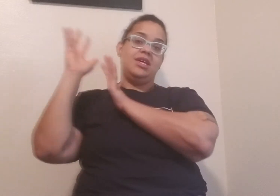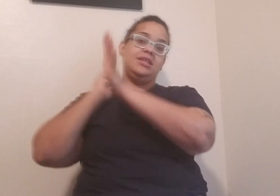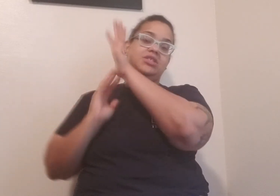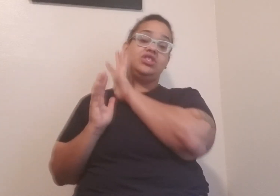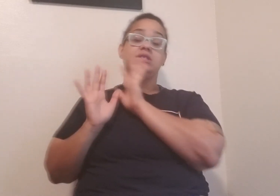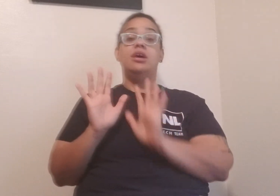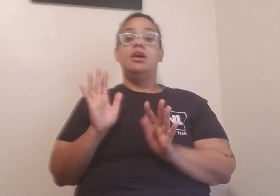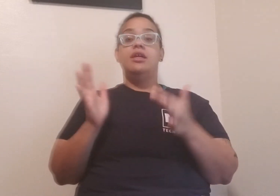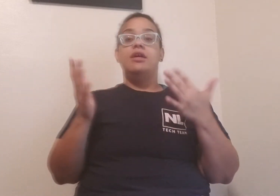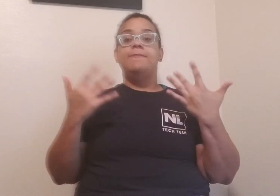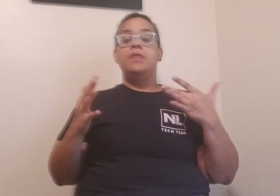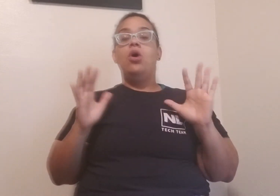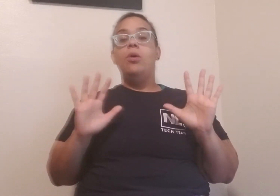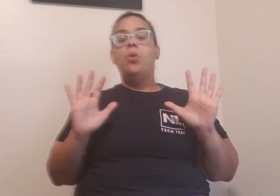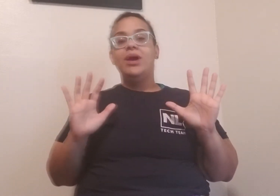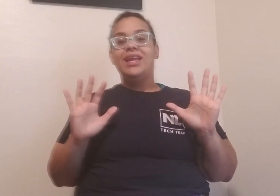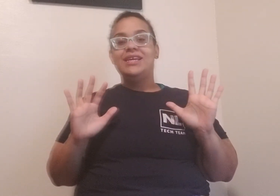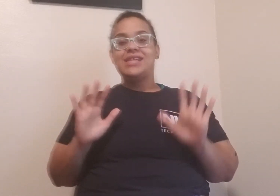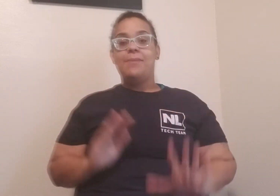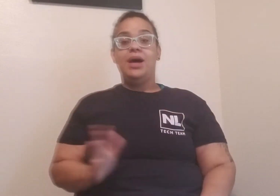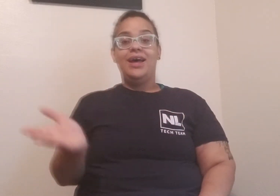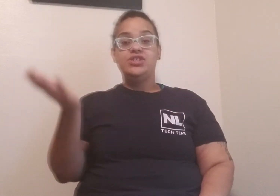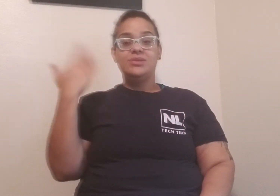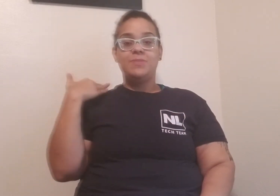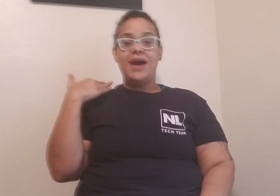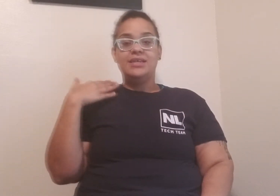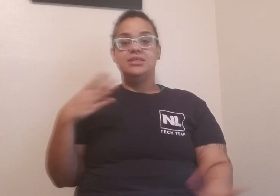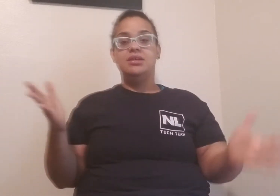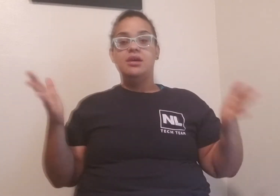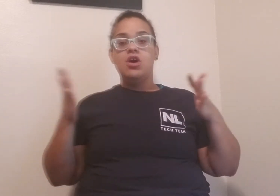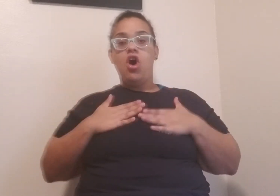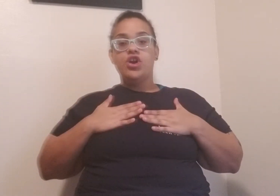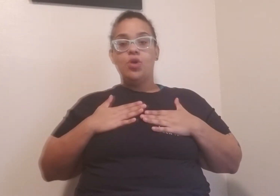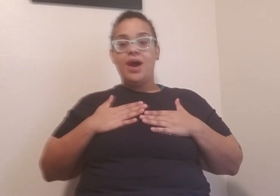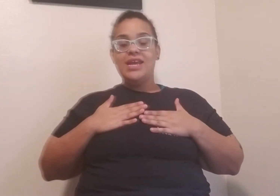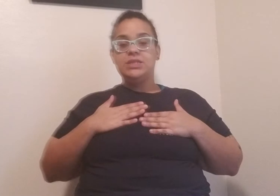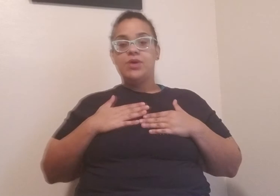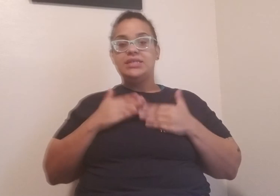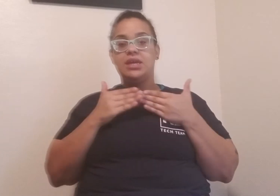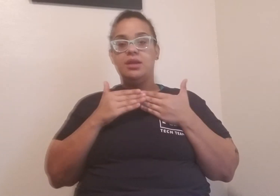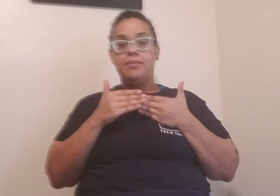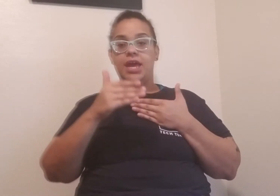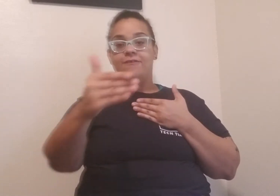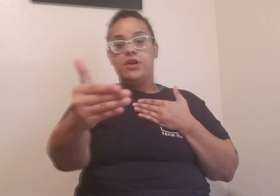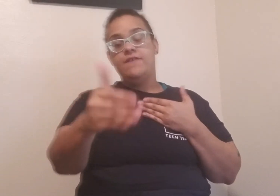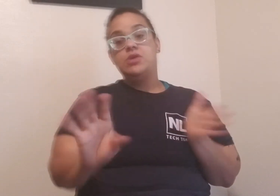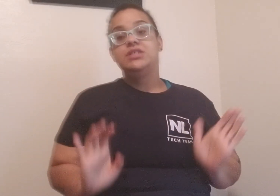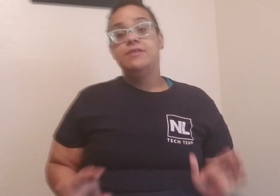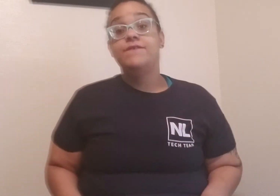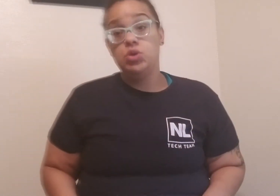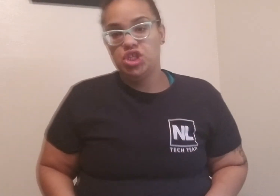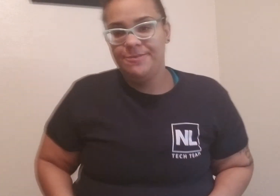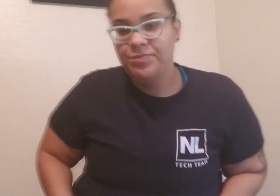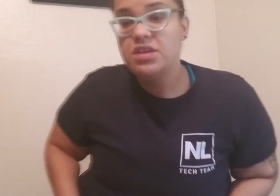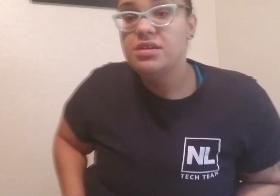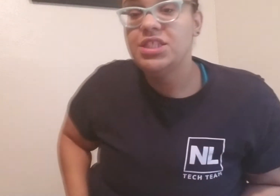this. Just the whole point is that behind you is past, on your body is present, in front of you is future. So